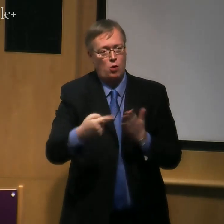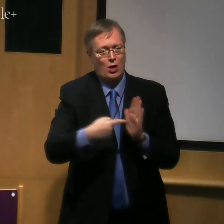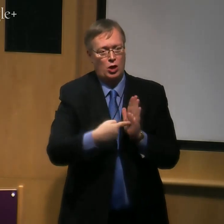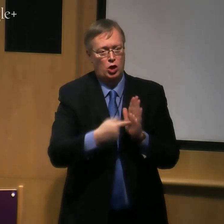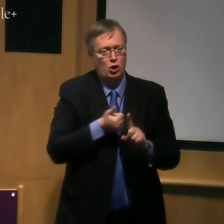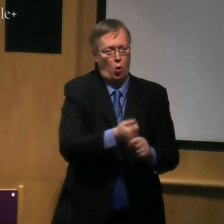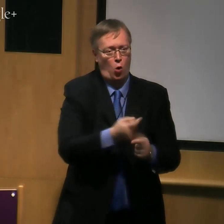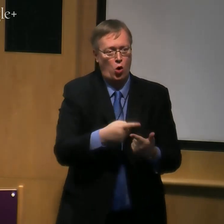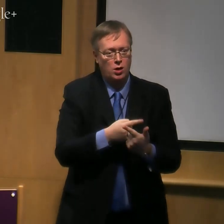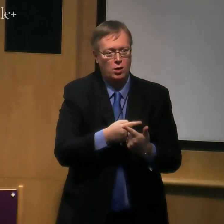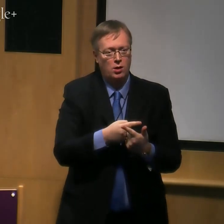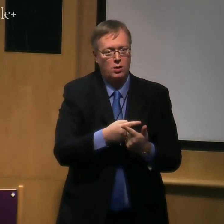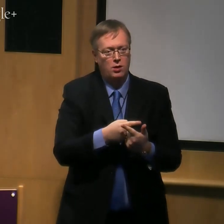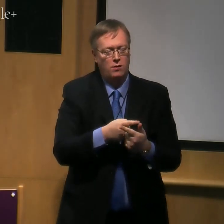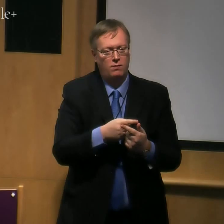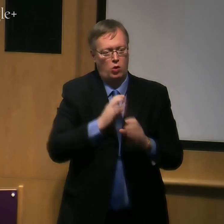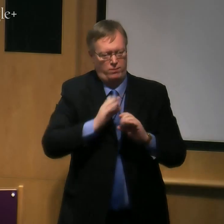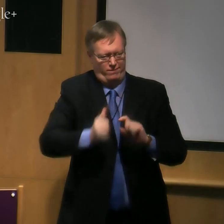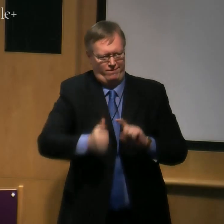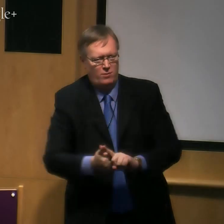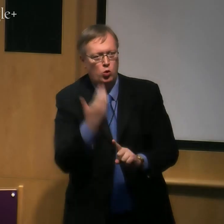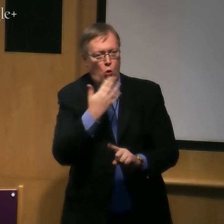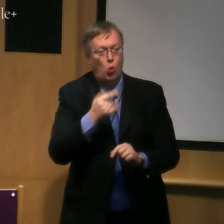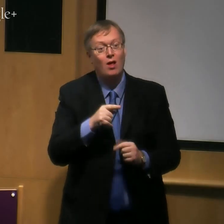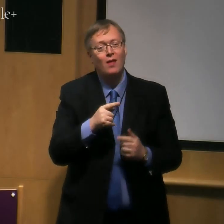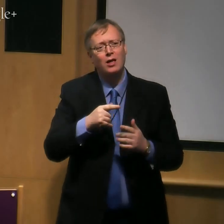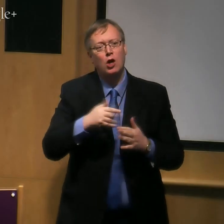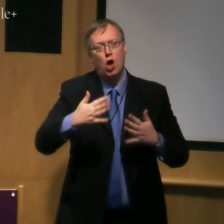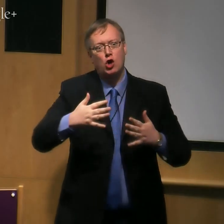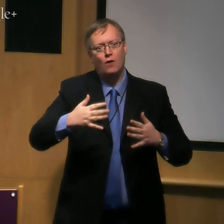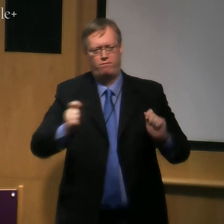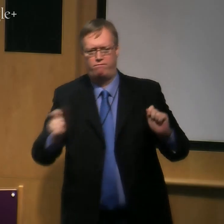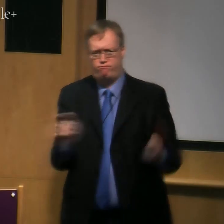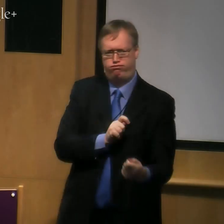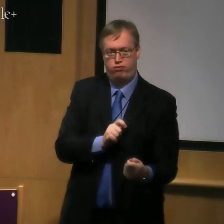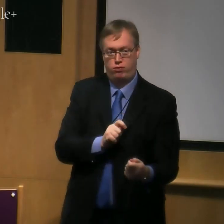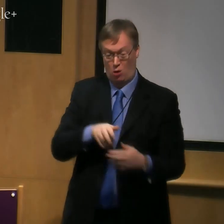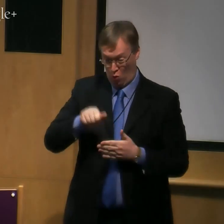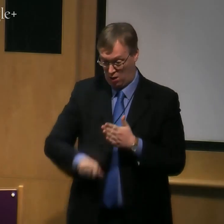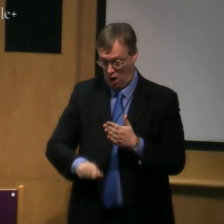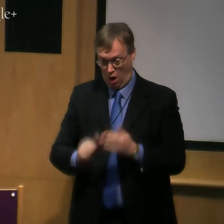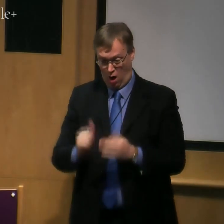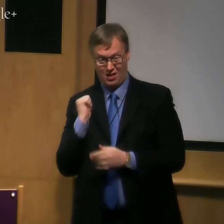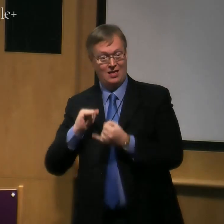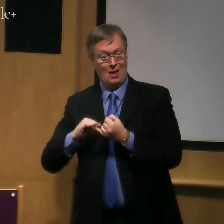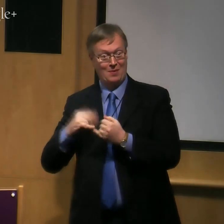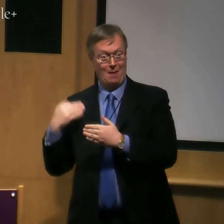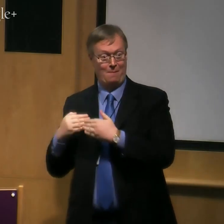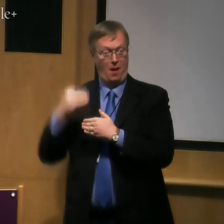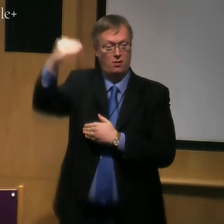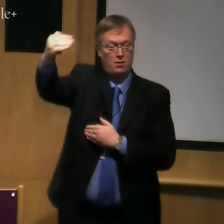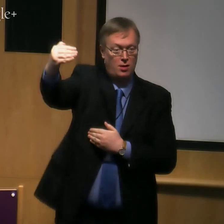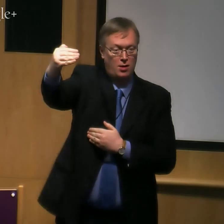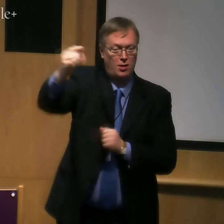one potential for that is we can use it to push for more sign language in schools, but it will go through a lot of flux, a lot of